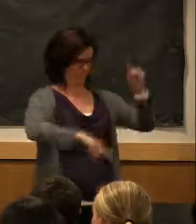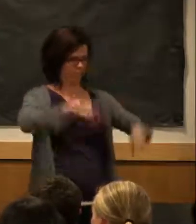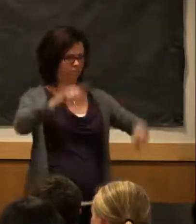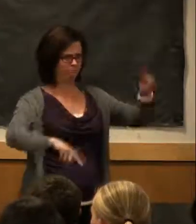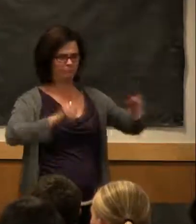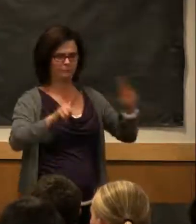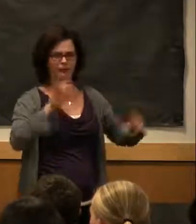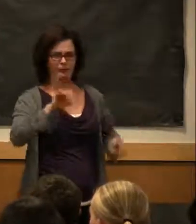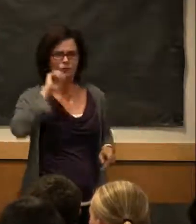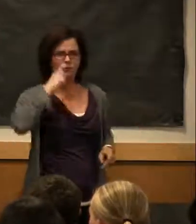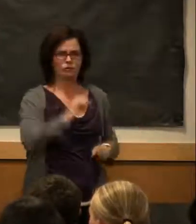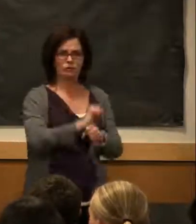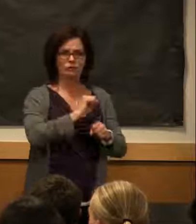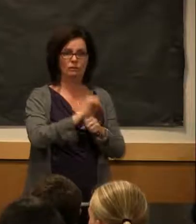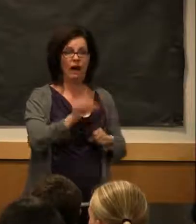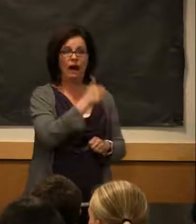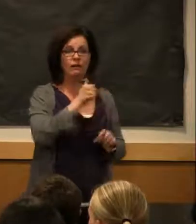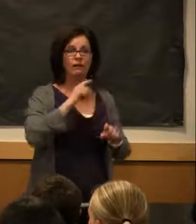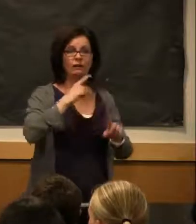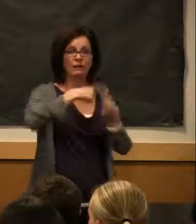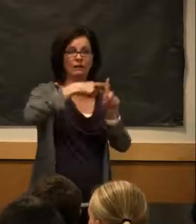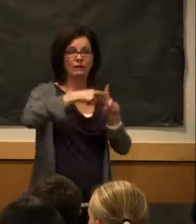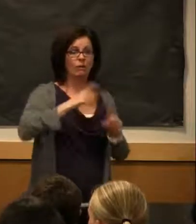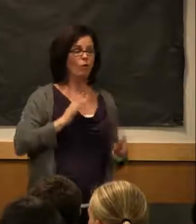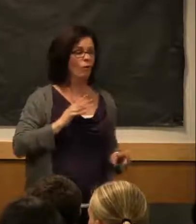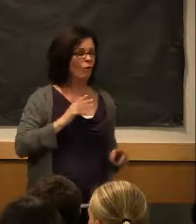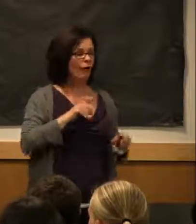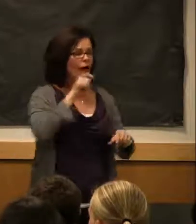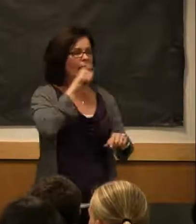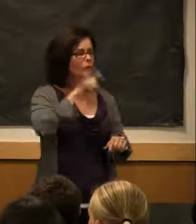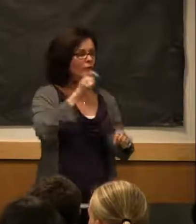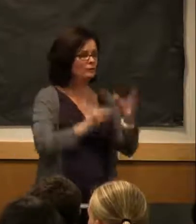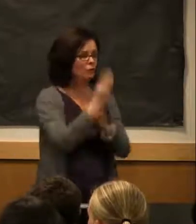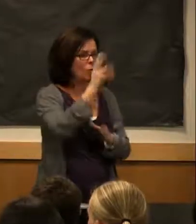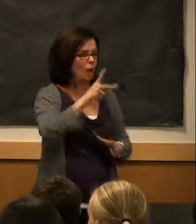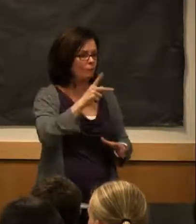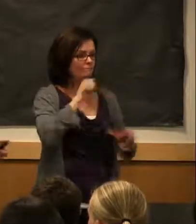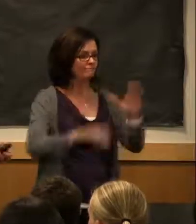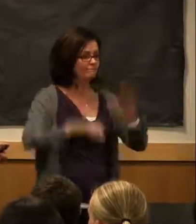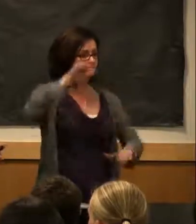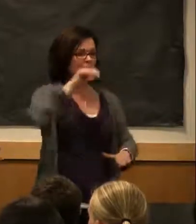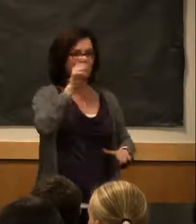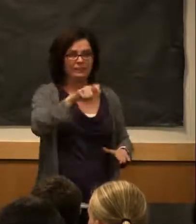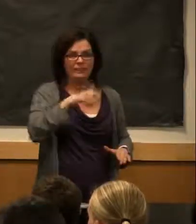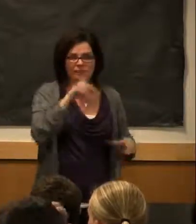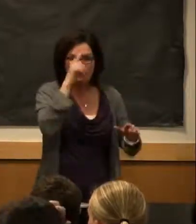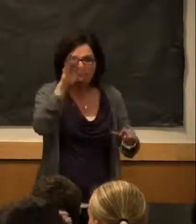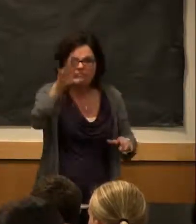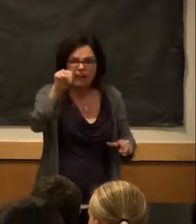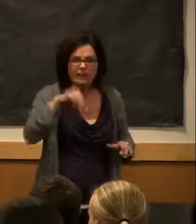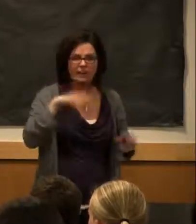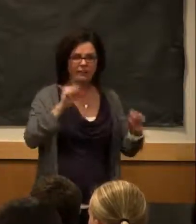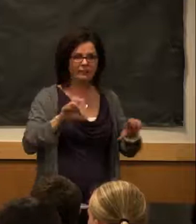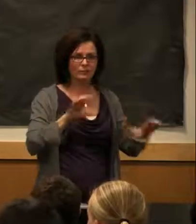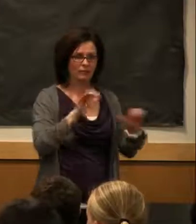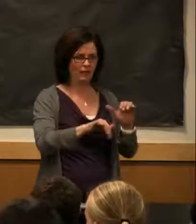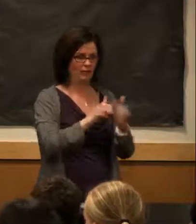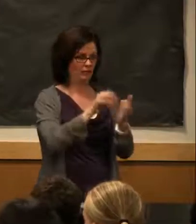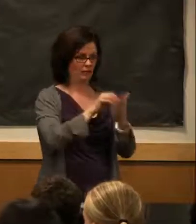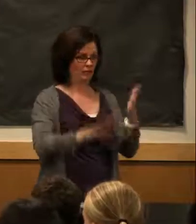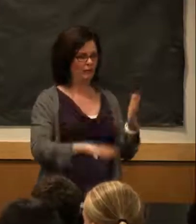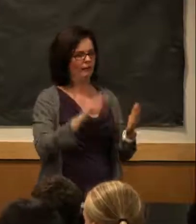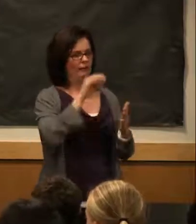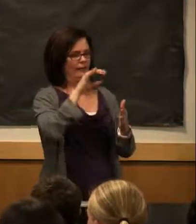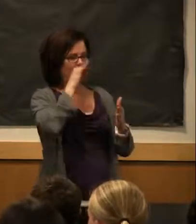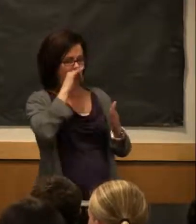other thing is, I never have to grow up. I can make these things happen so that I can, they're fun to do, so I get to do them too. The